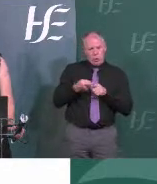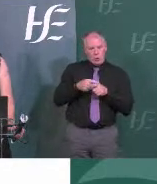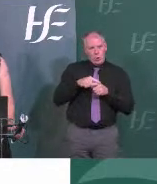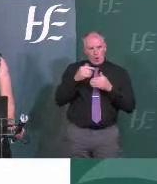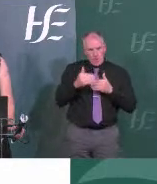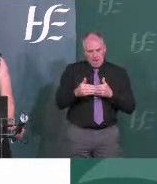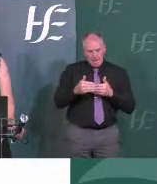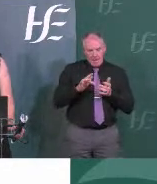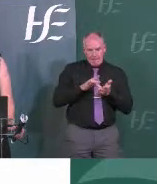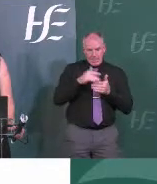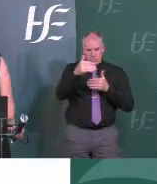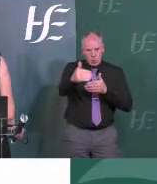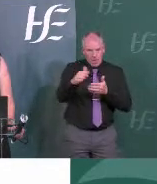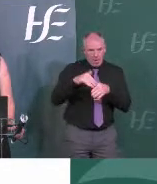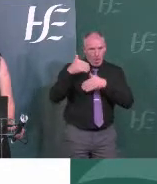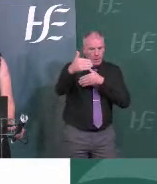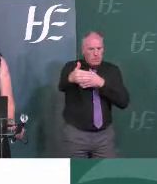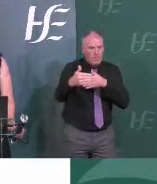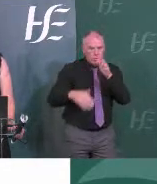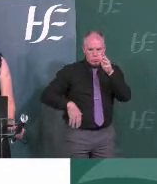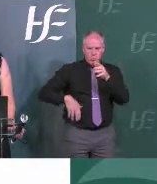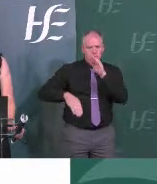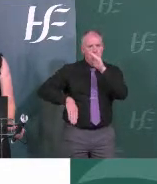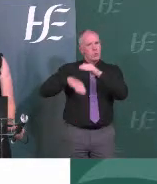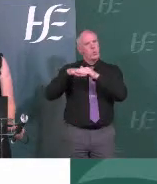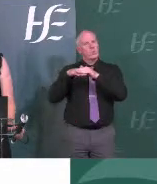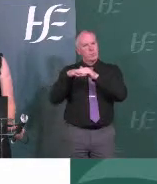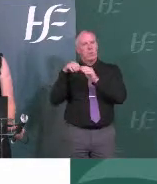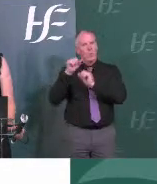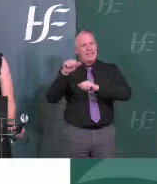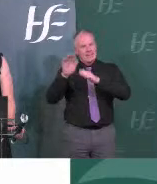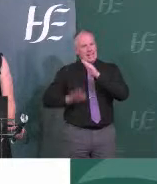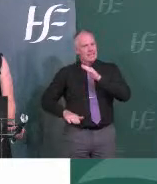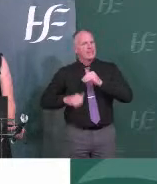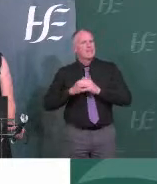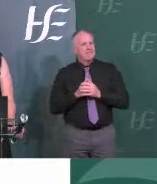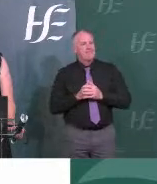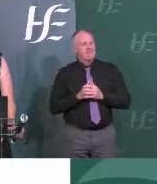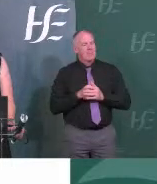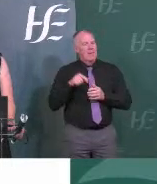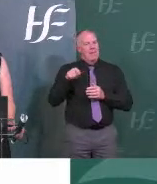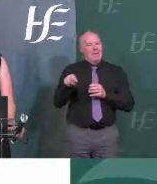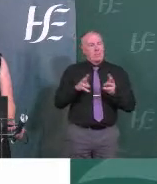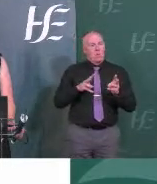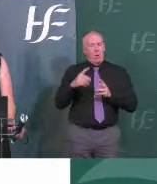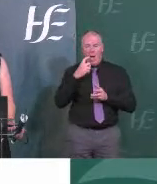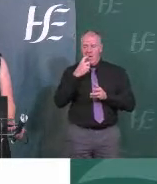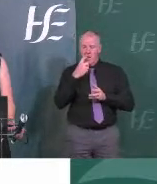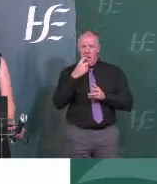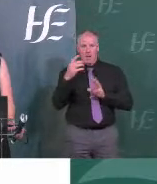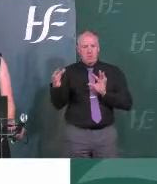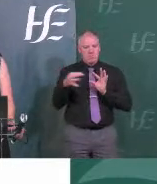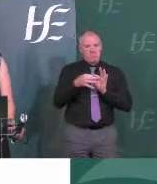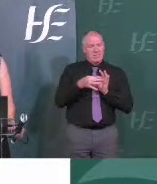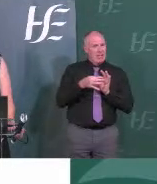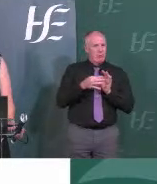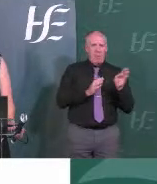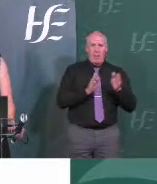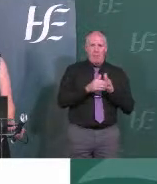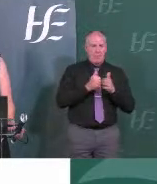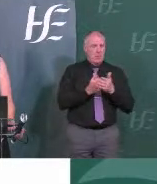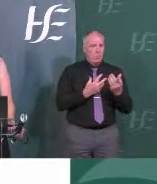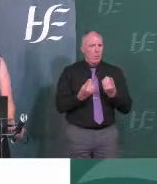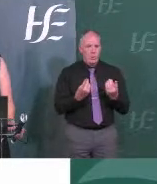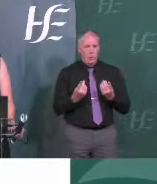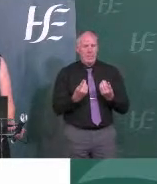and longer term to have an impact. So a huge amount of work going on, and this work is core business in terms of just really trying